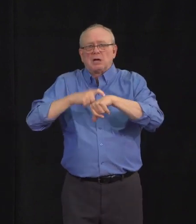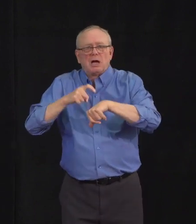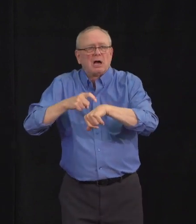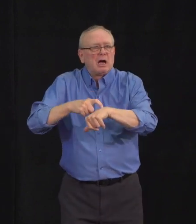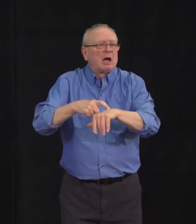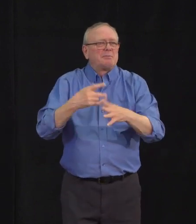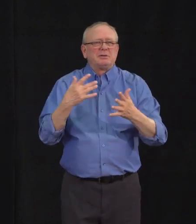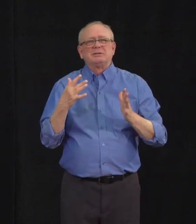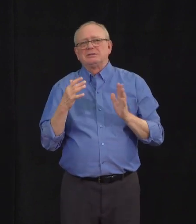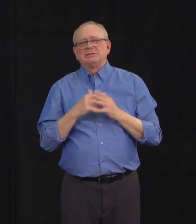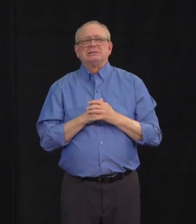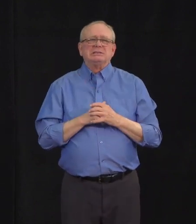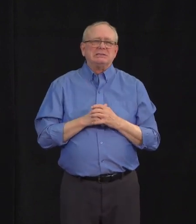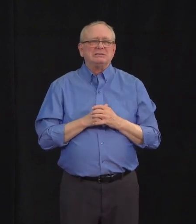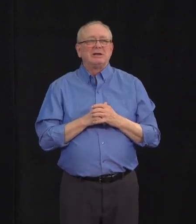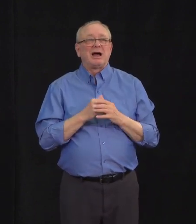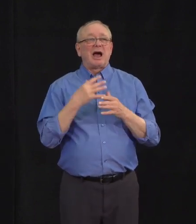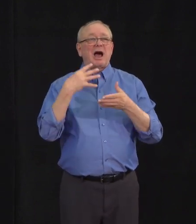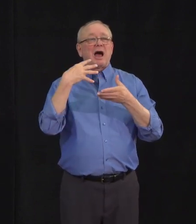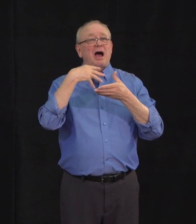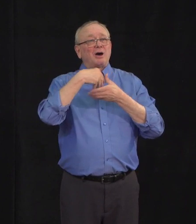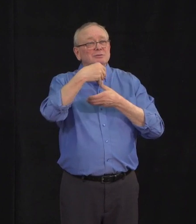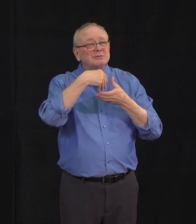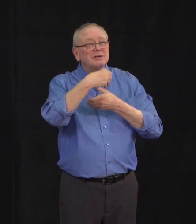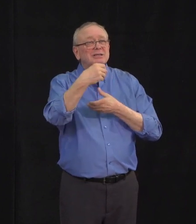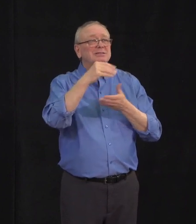reduced, but also making sure that